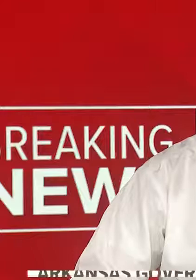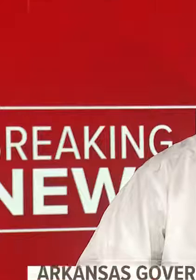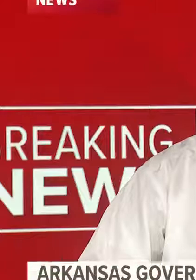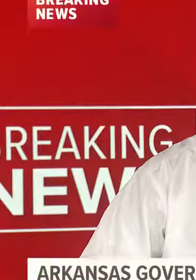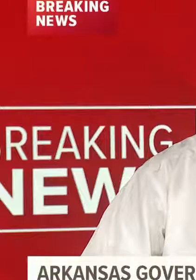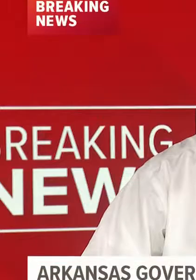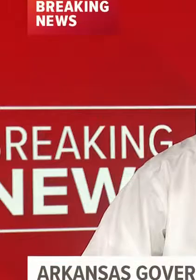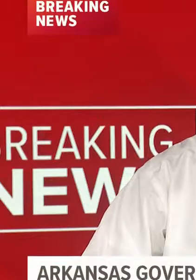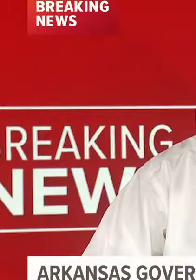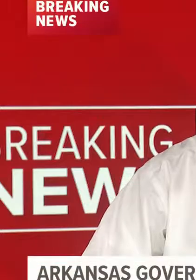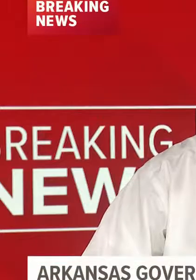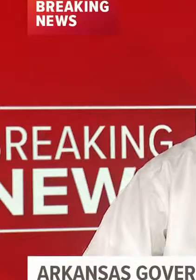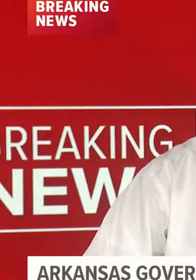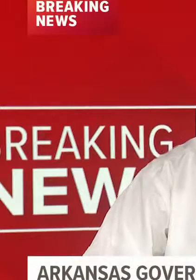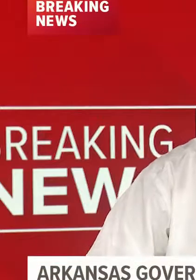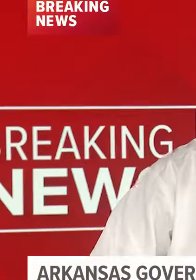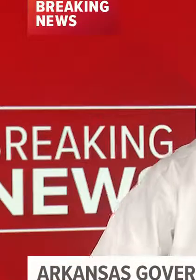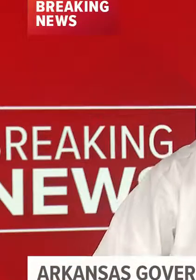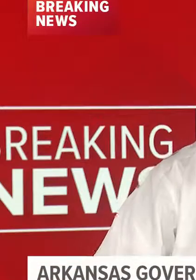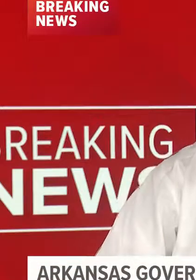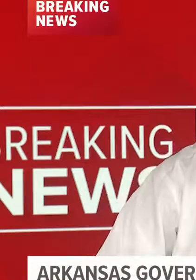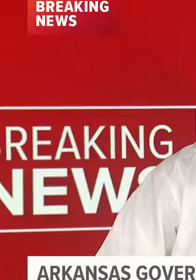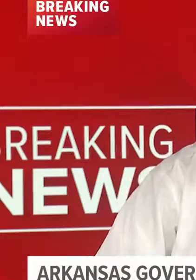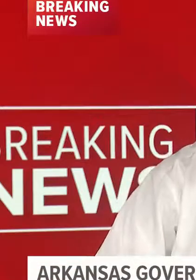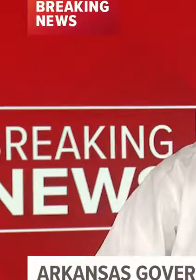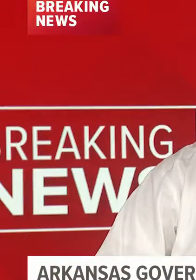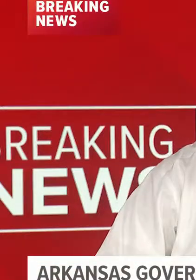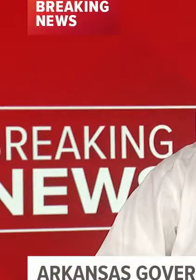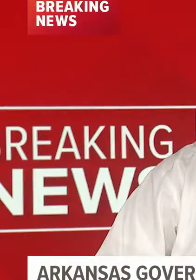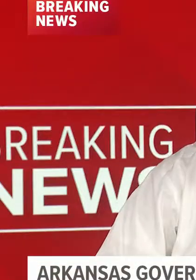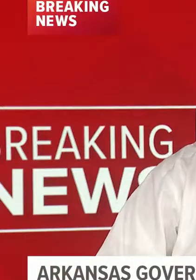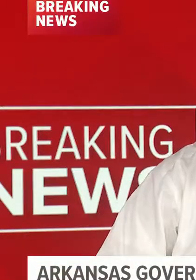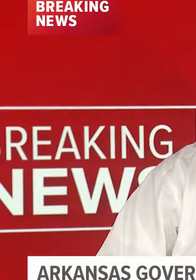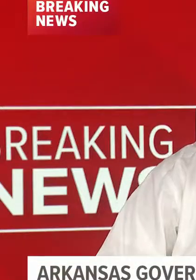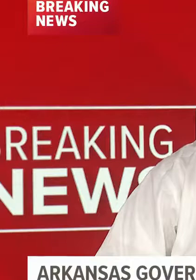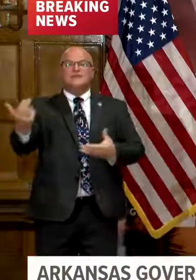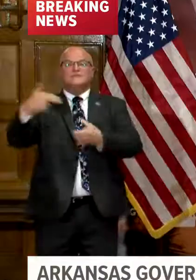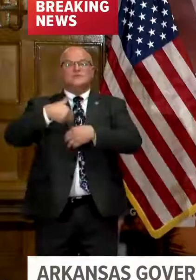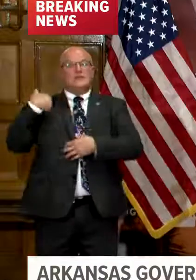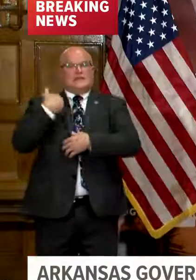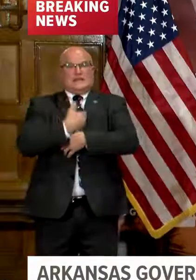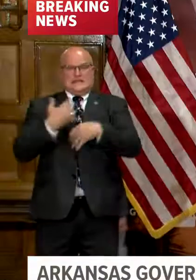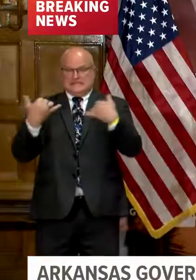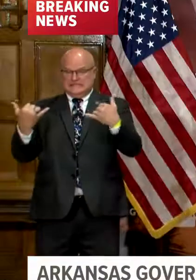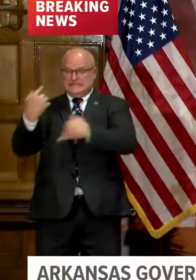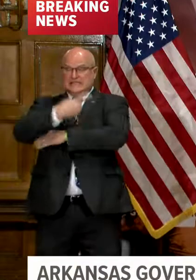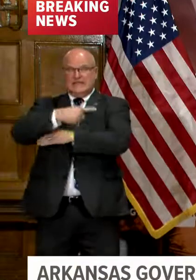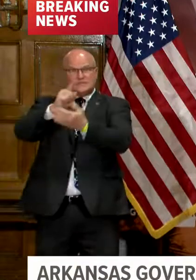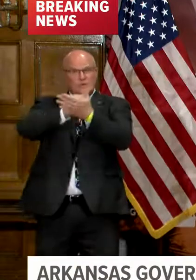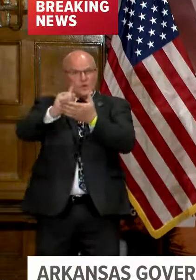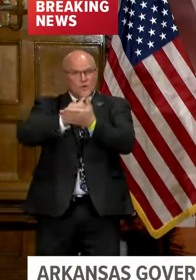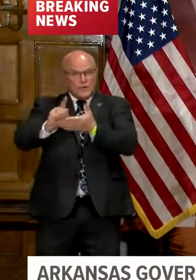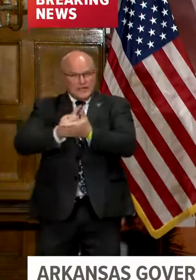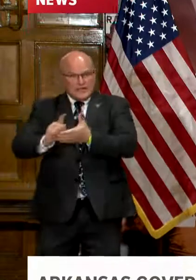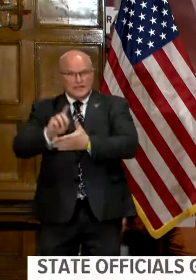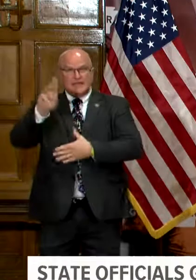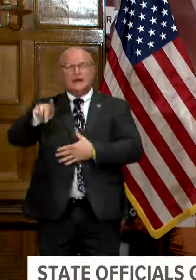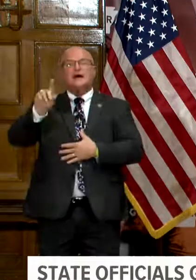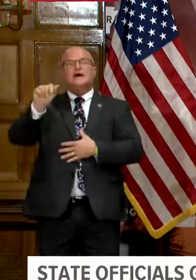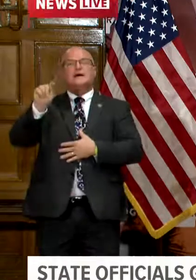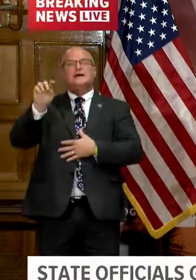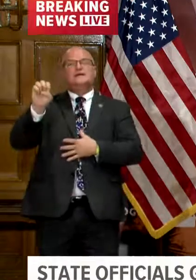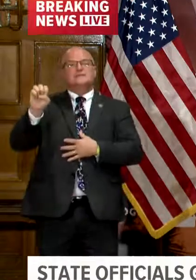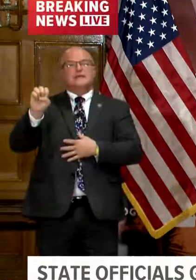COVID-19 update. It's at 2:30 this afternoon. Let's send you down to Little Rock now for today's update. The COVID update,